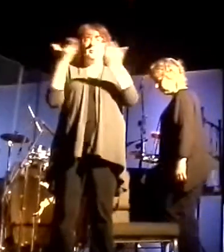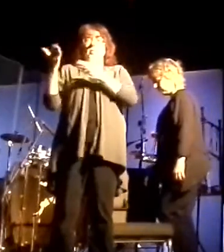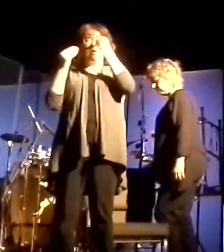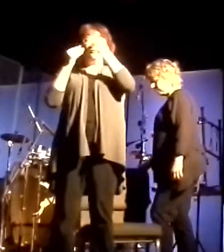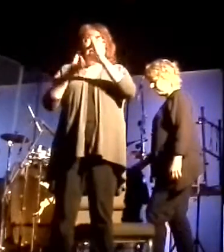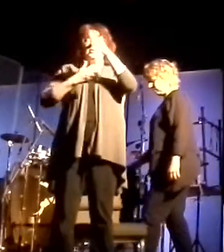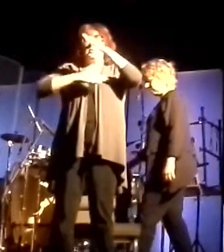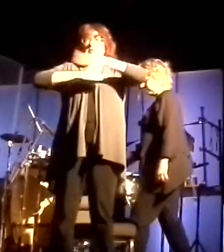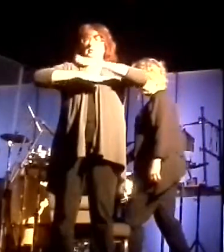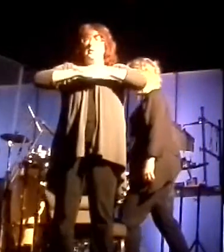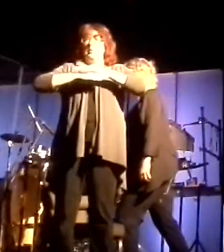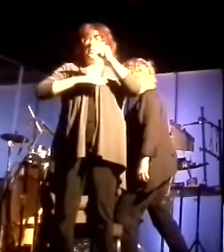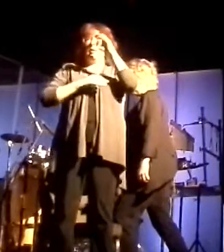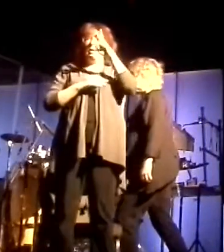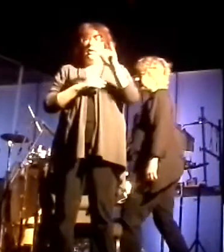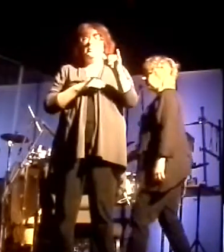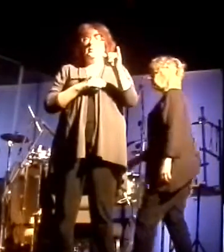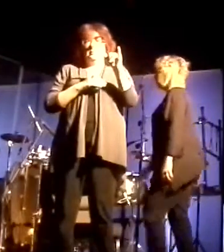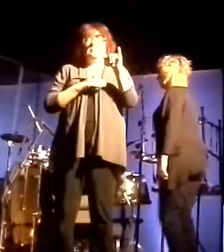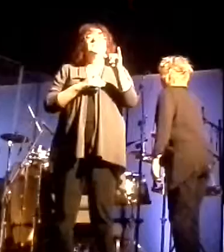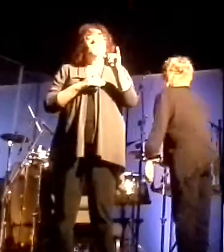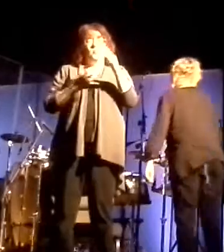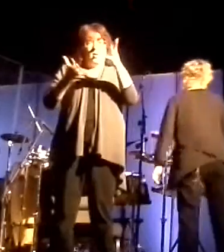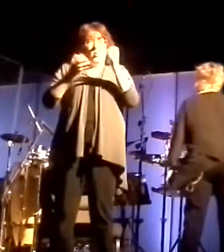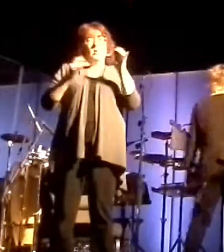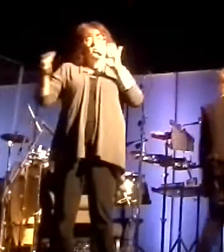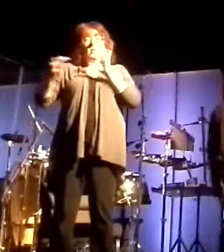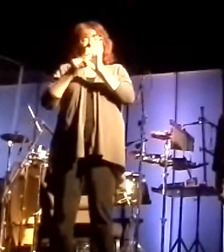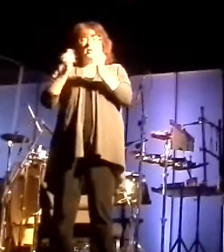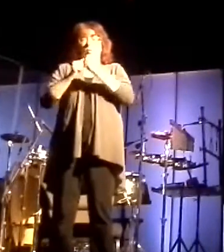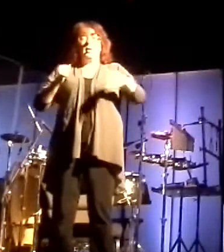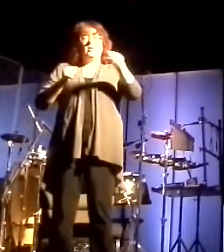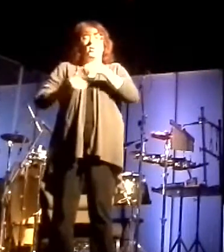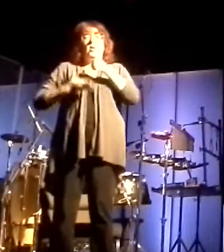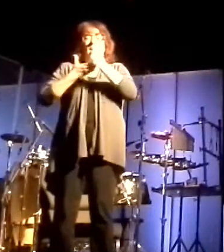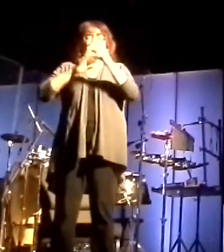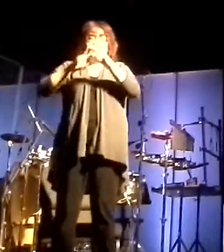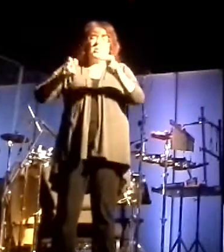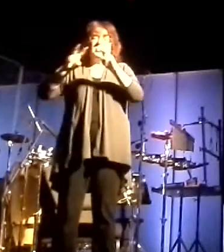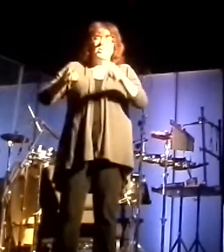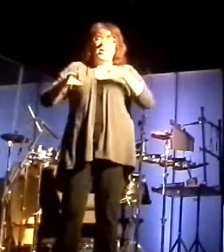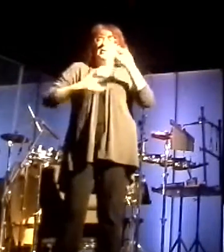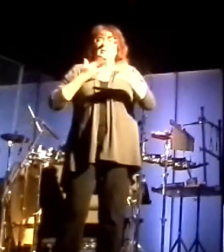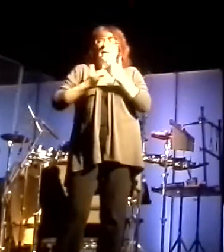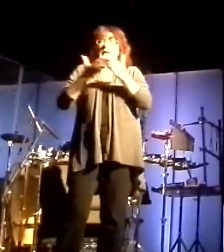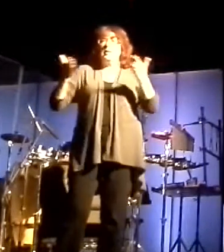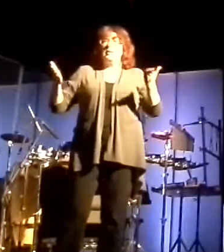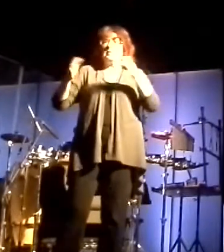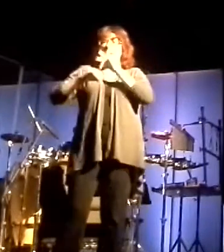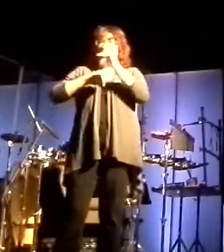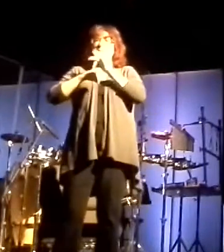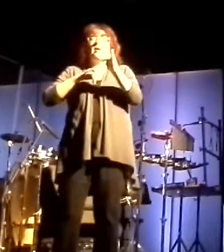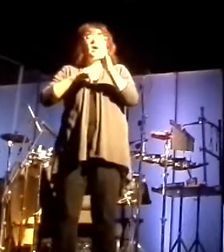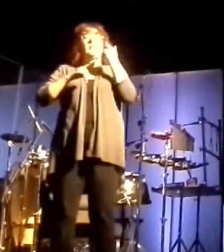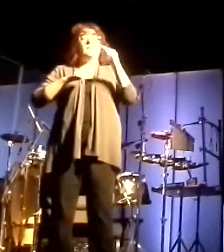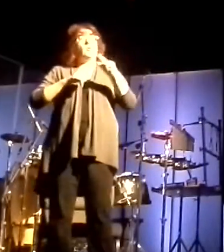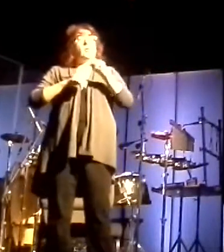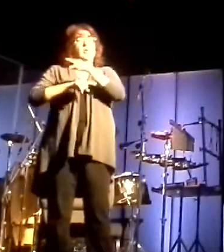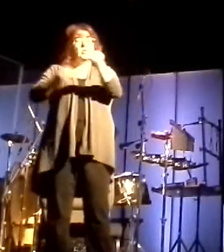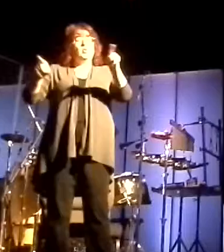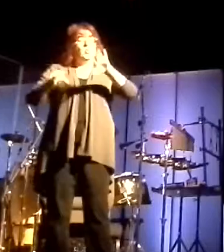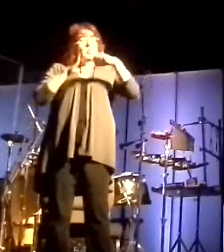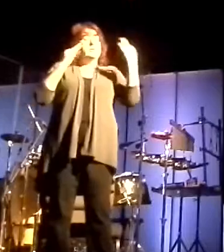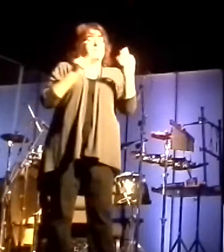to the information center in the lobby. We would love to connect with you and help you explore the exciting things available for you and